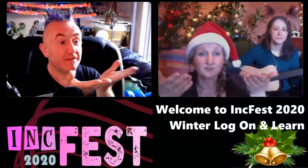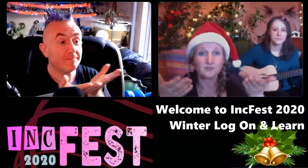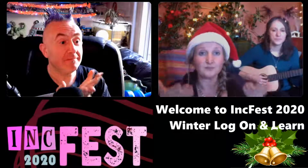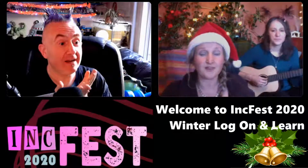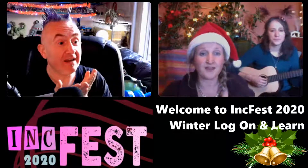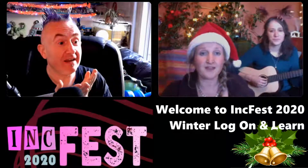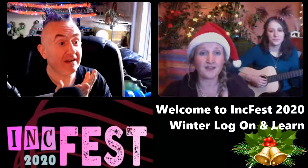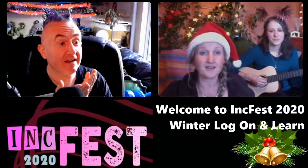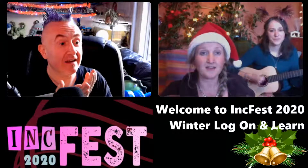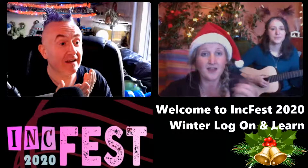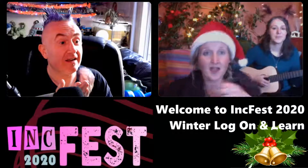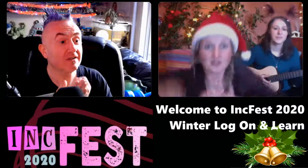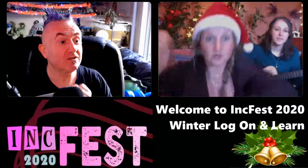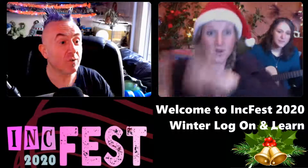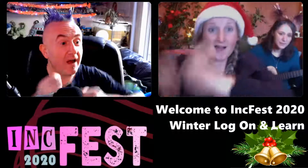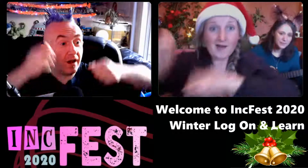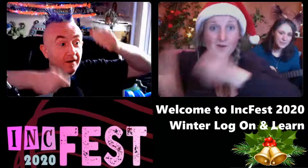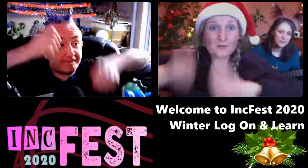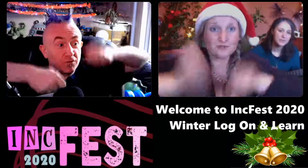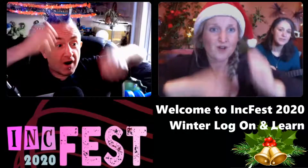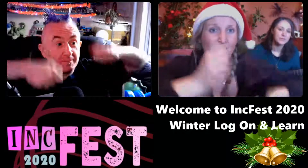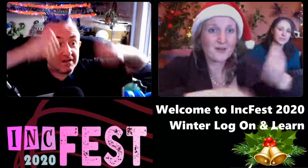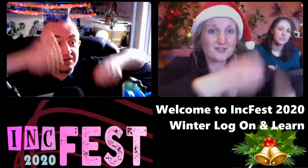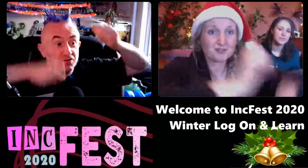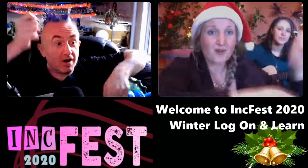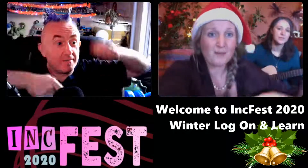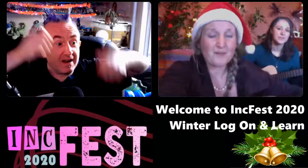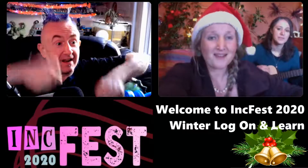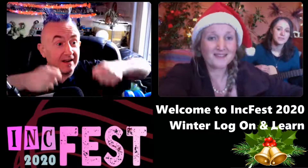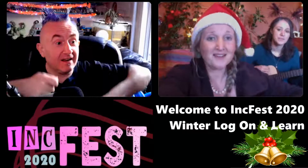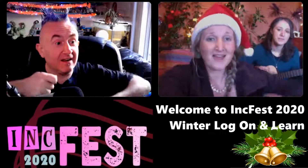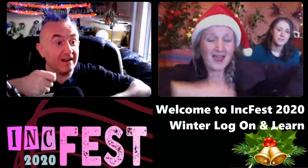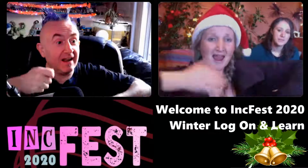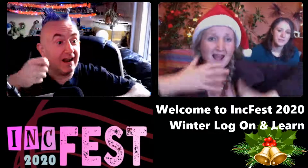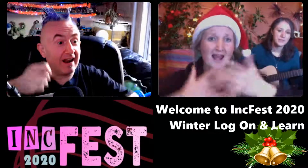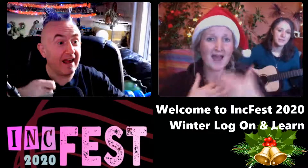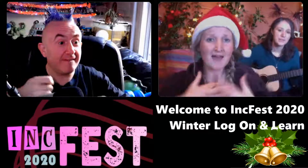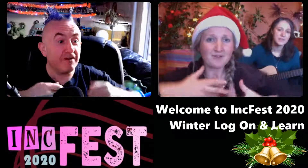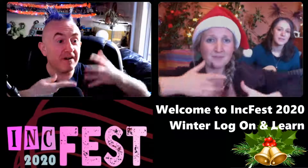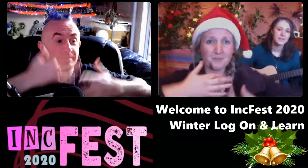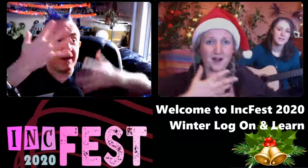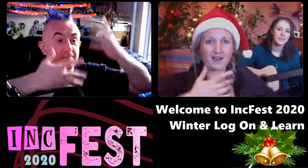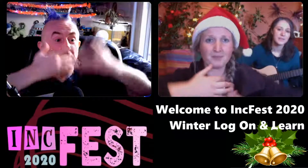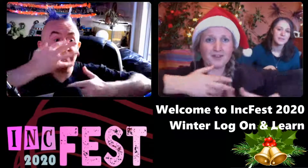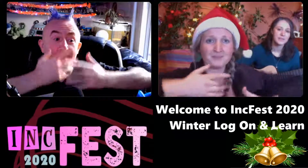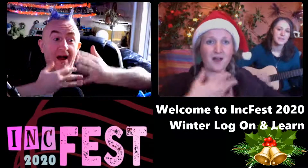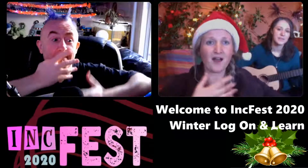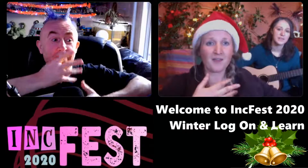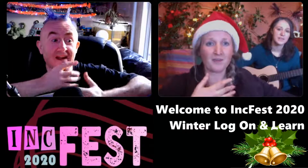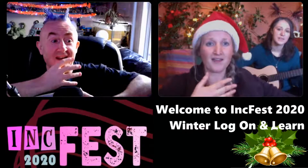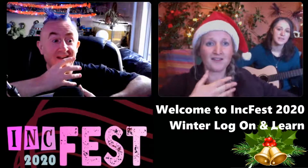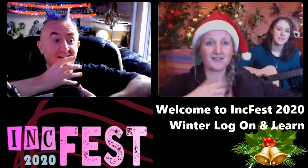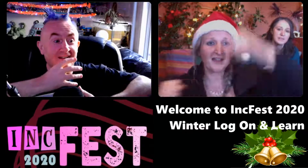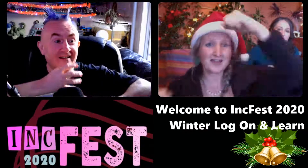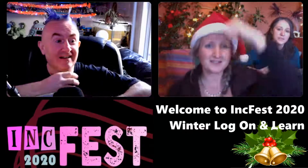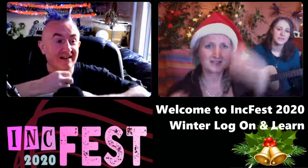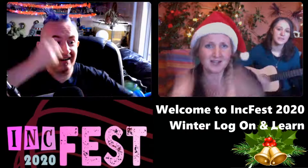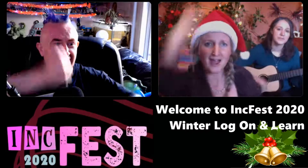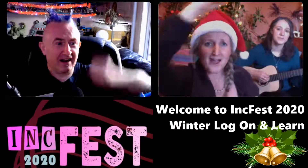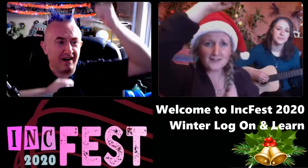me 12 drummers drumming, 11 pipers piping, 10